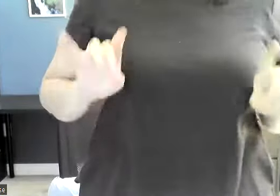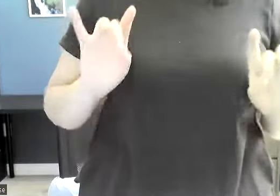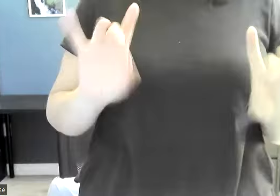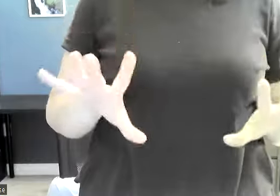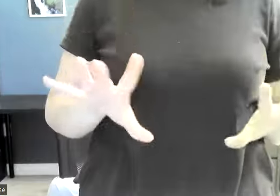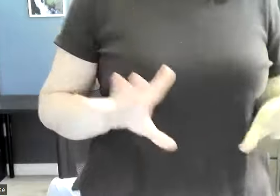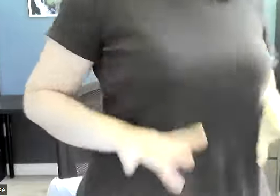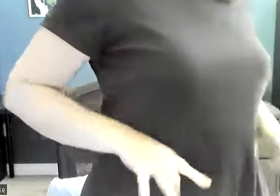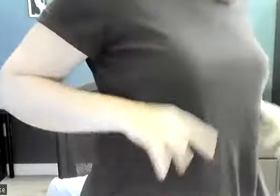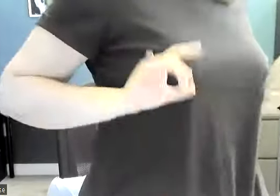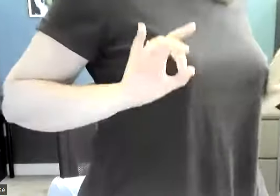up and throw it out.